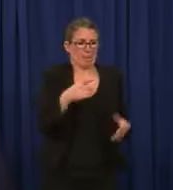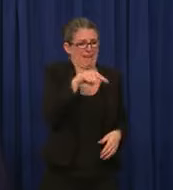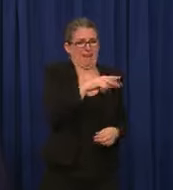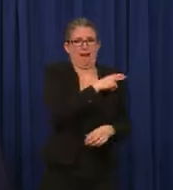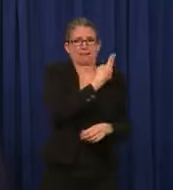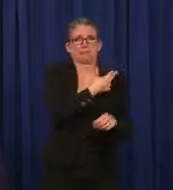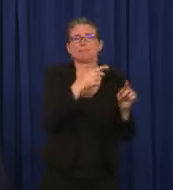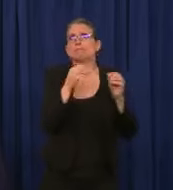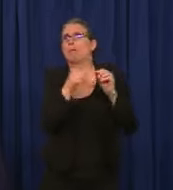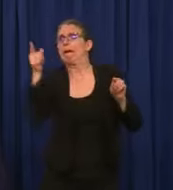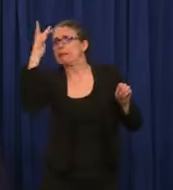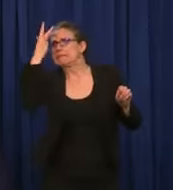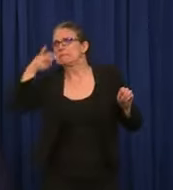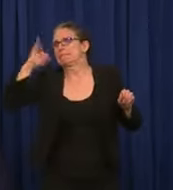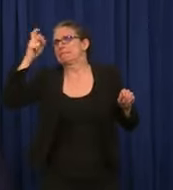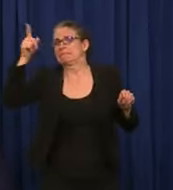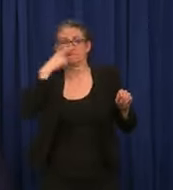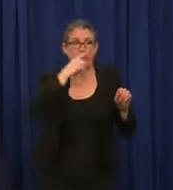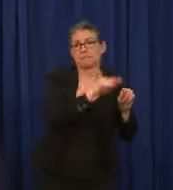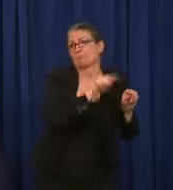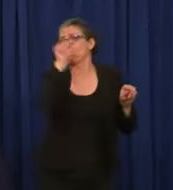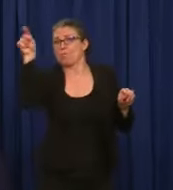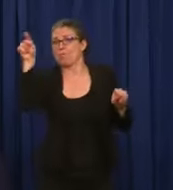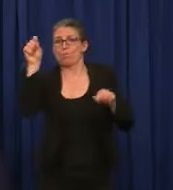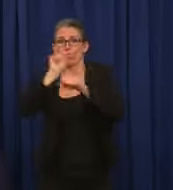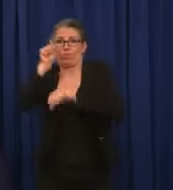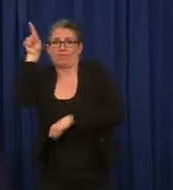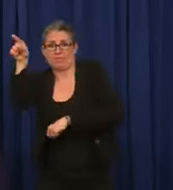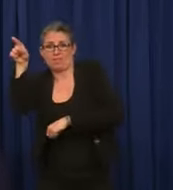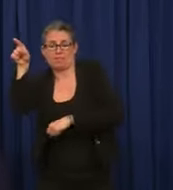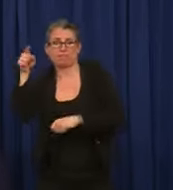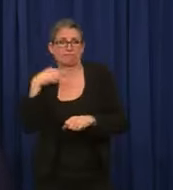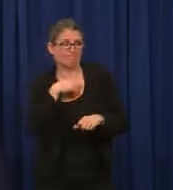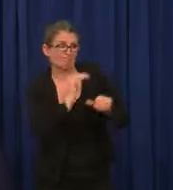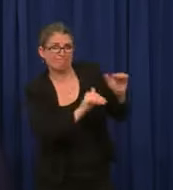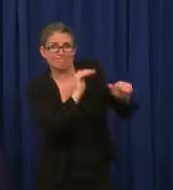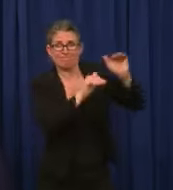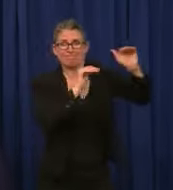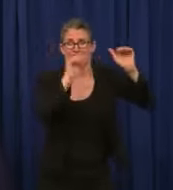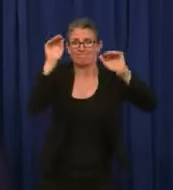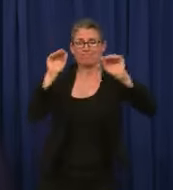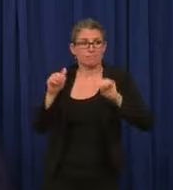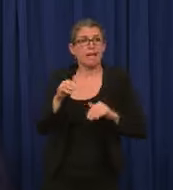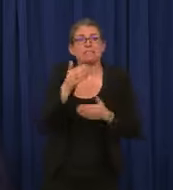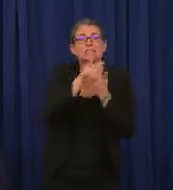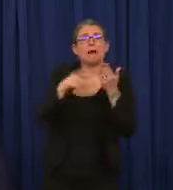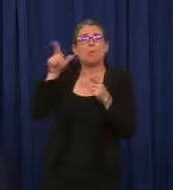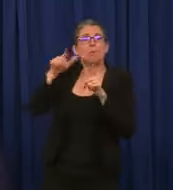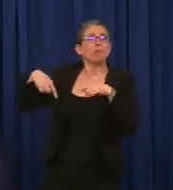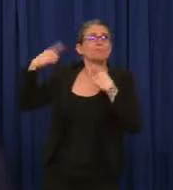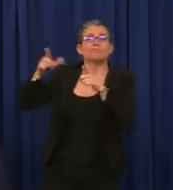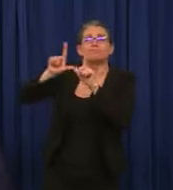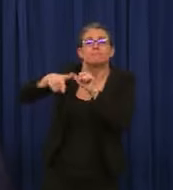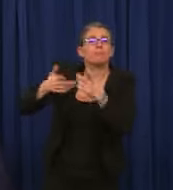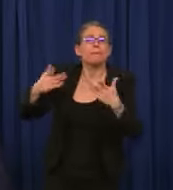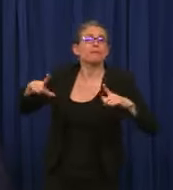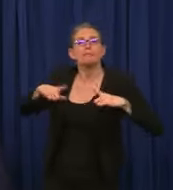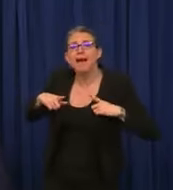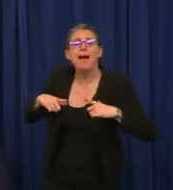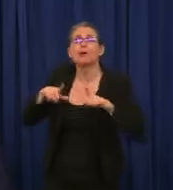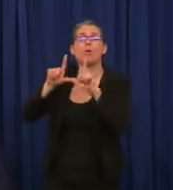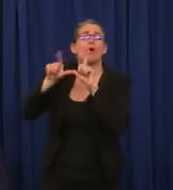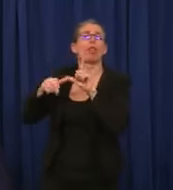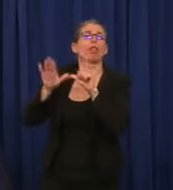number were to prove to be insufficient, our backup plans or our alternative plans rely on a couple of different